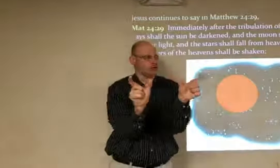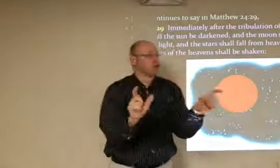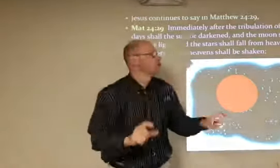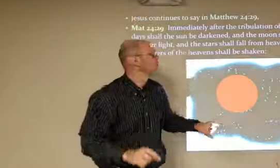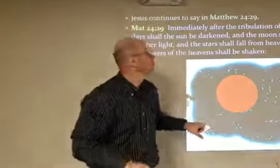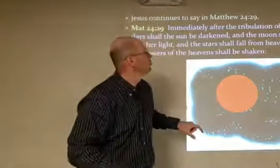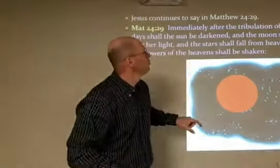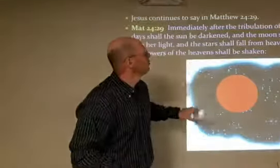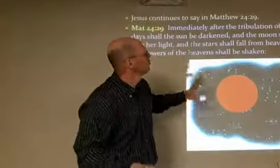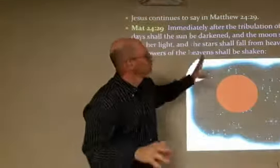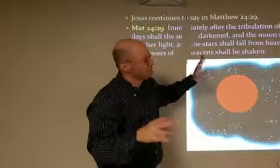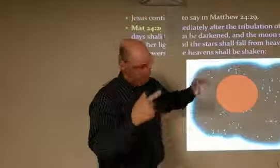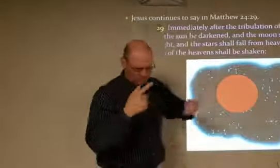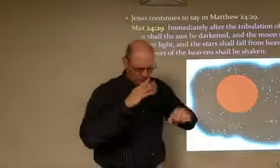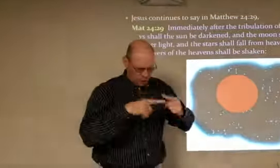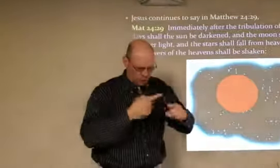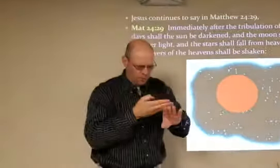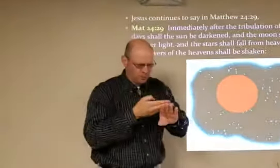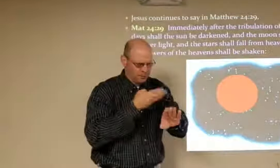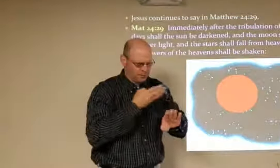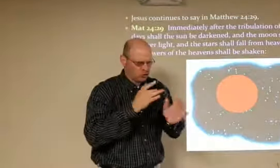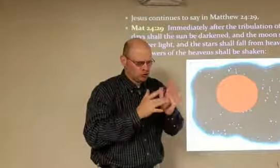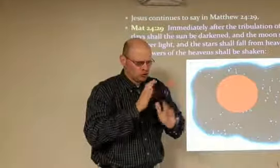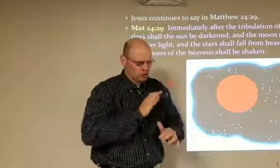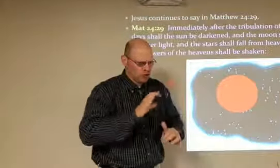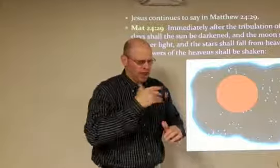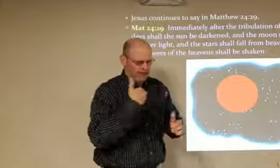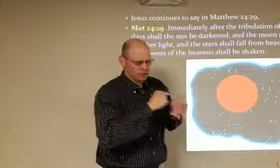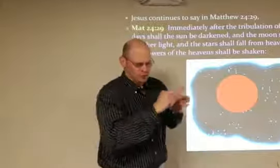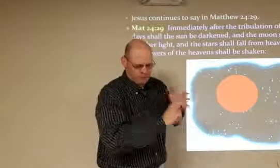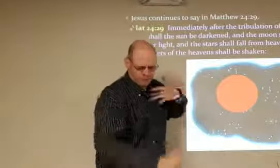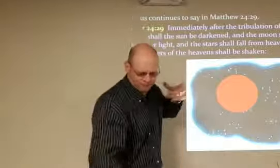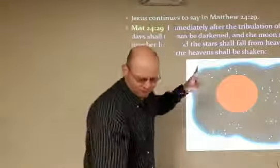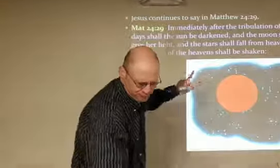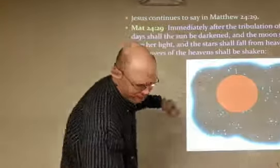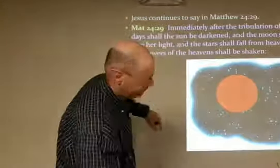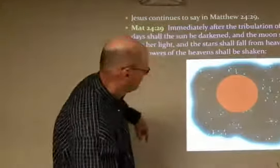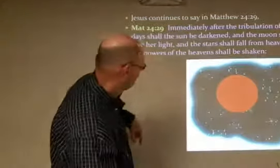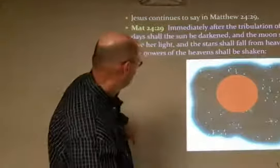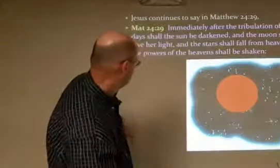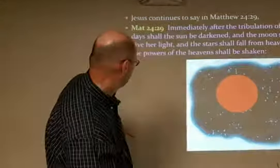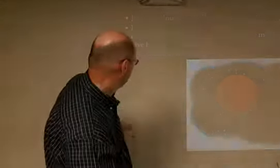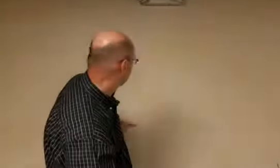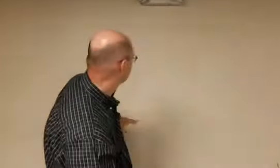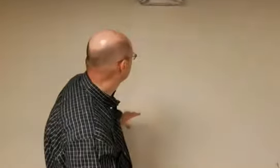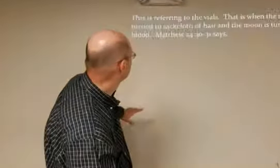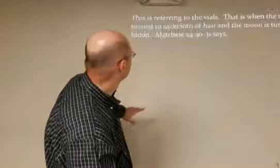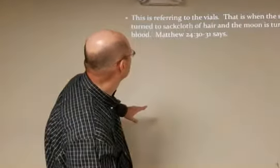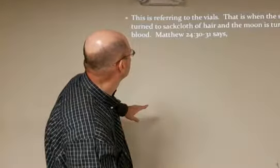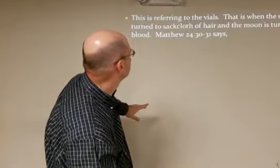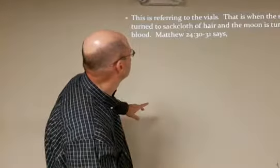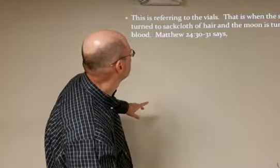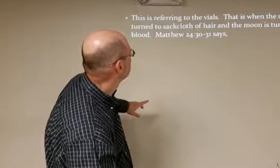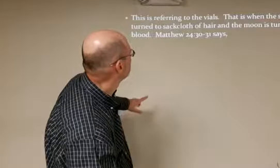And then after that, a short time. I have scripture about before Jesus Christ comes. Let me find